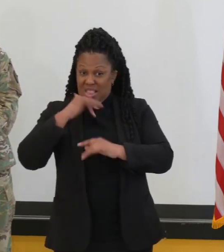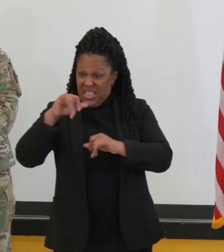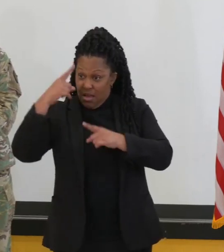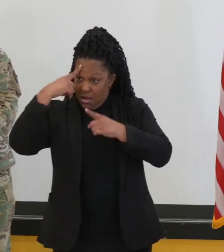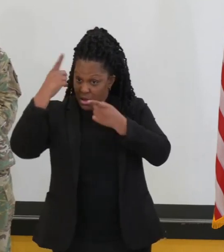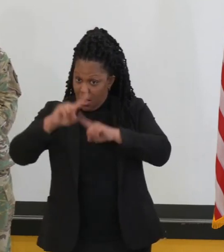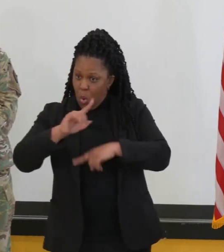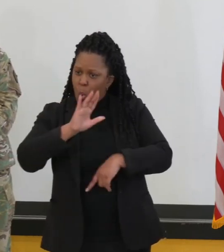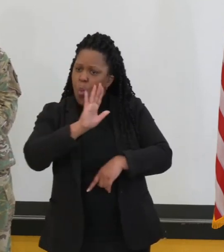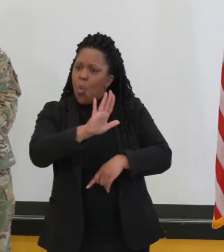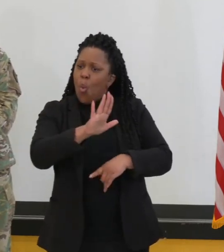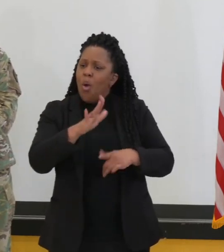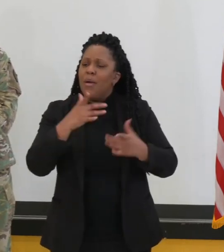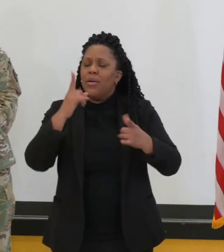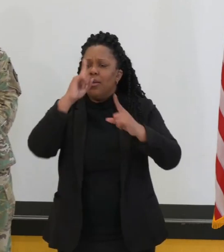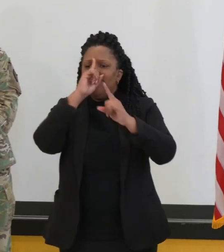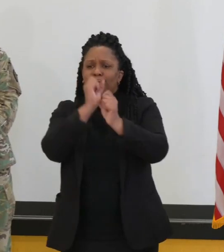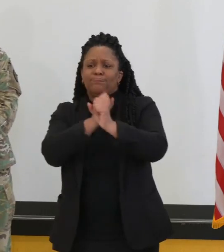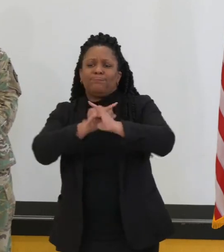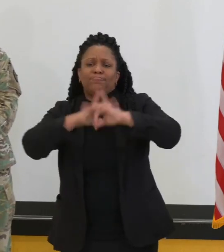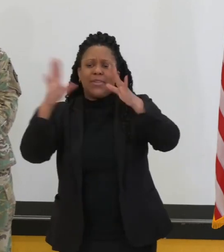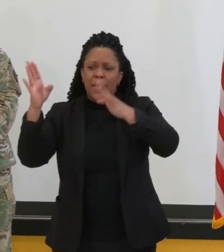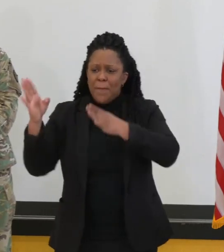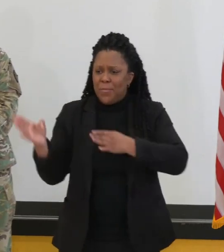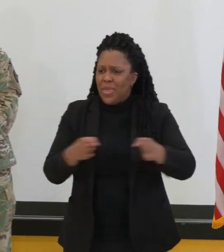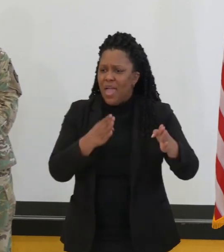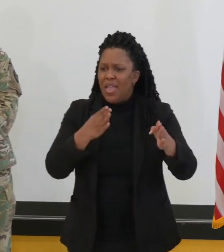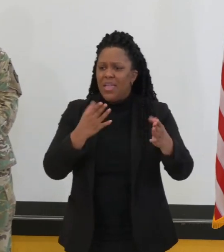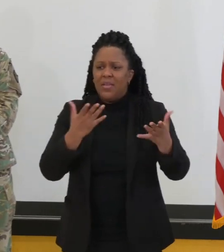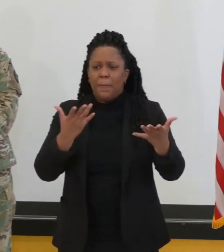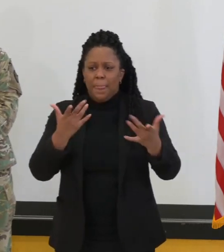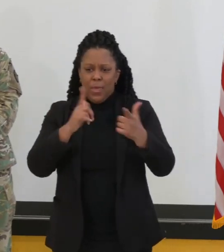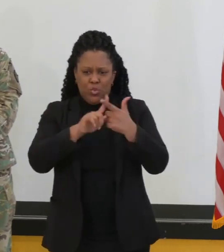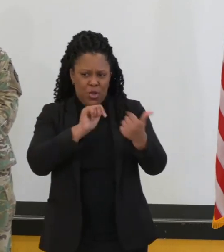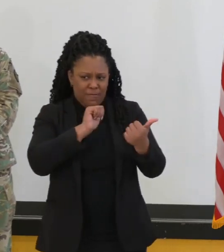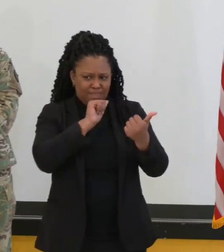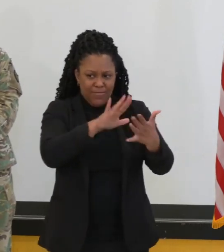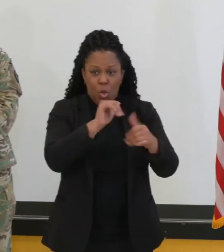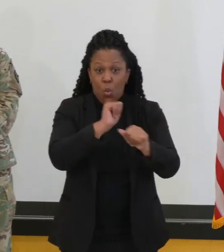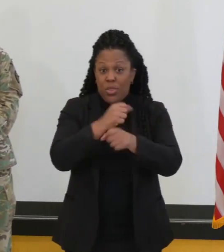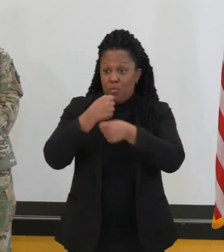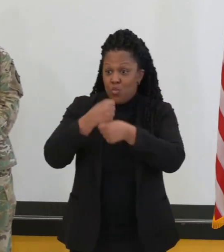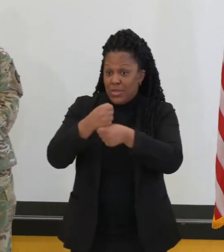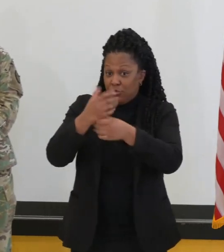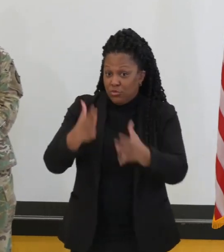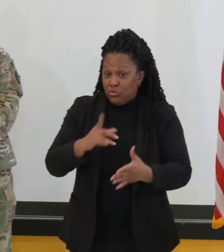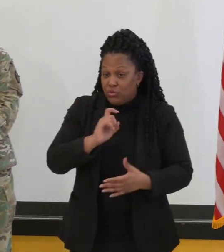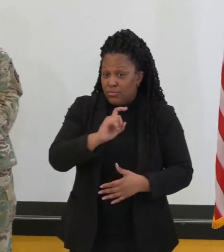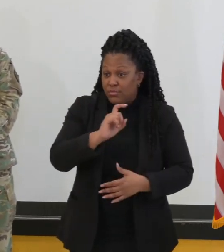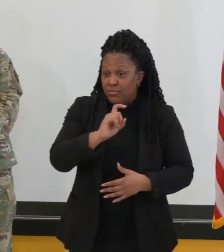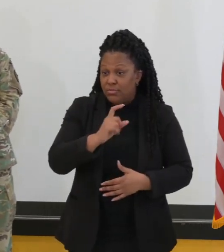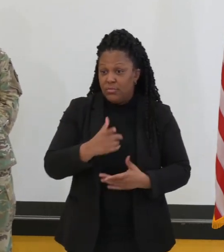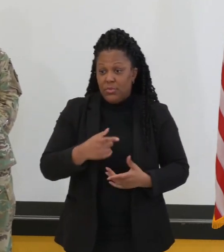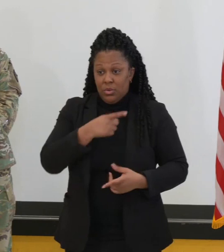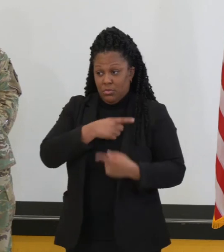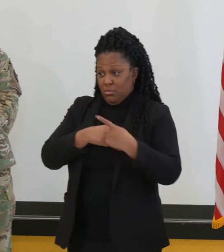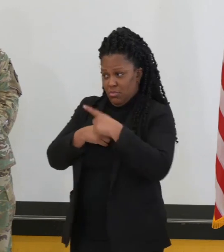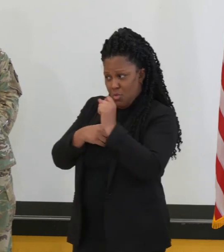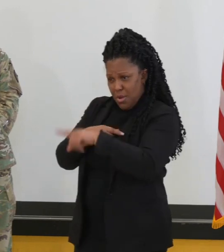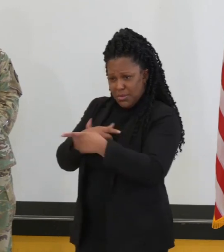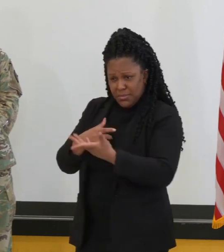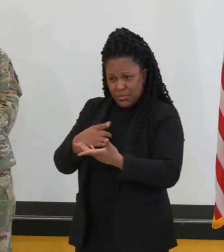is, was the response last night to demonstrators, and I assume you're talking about the demonstrators at the Brooklyn Center Police Department.